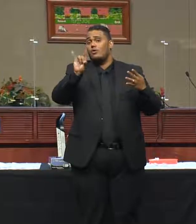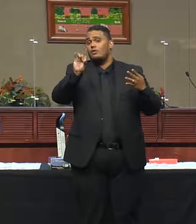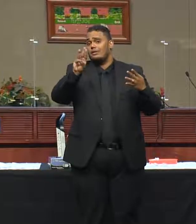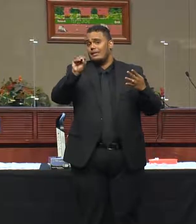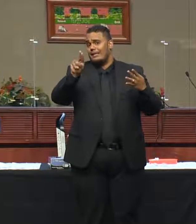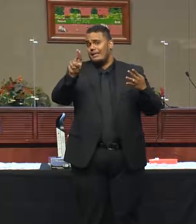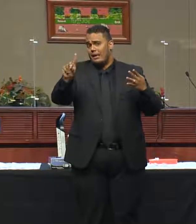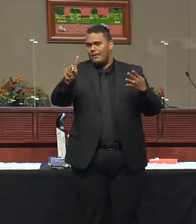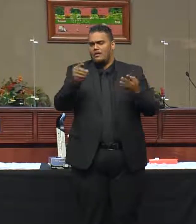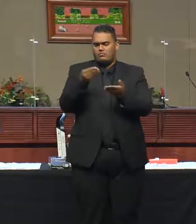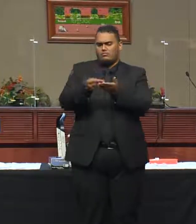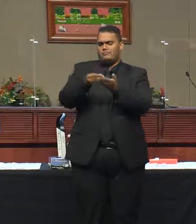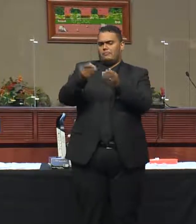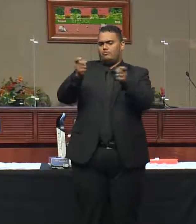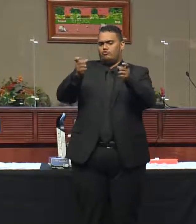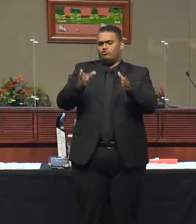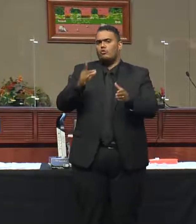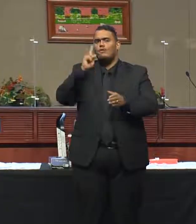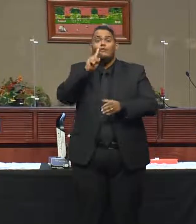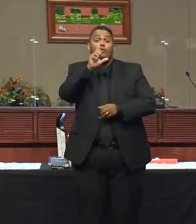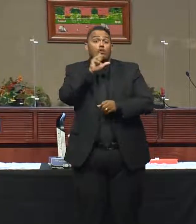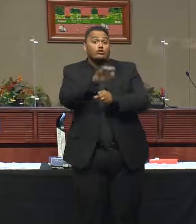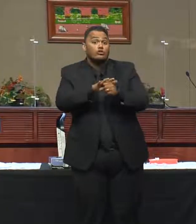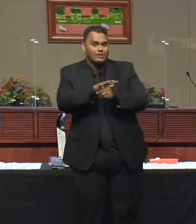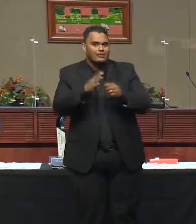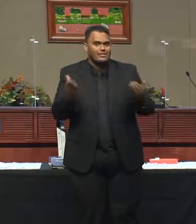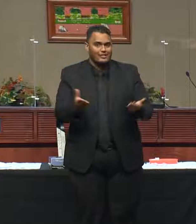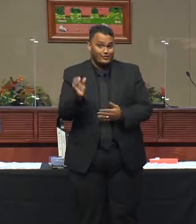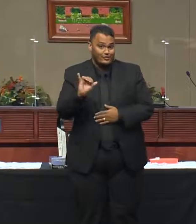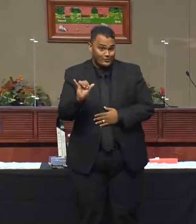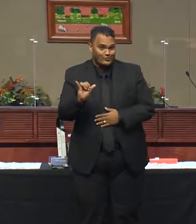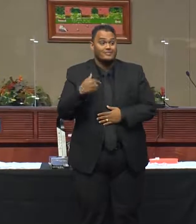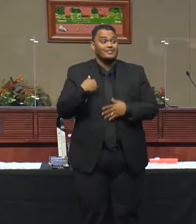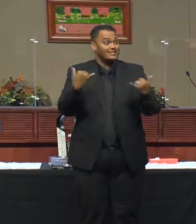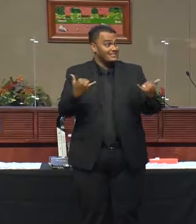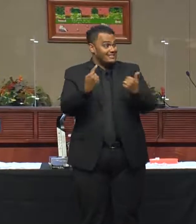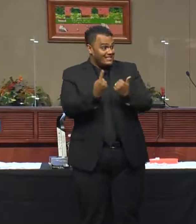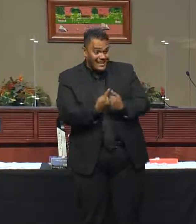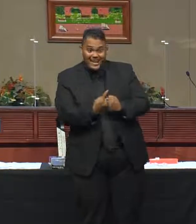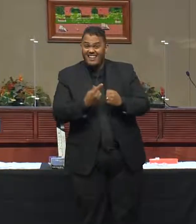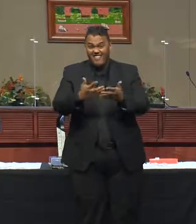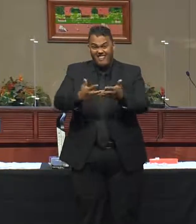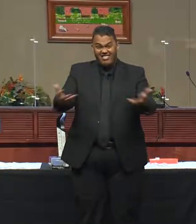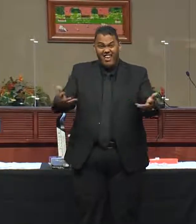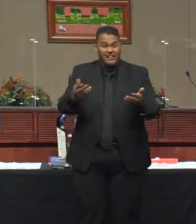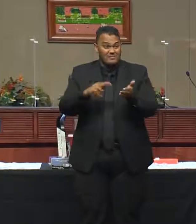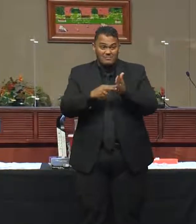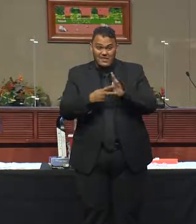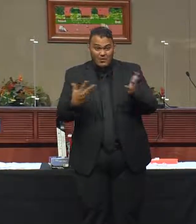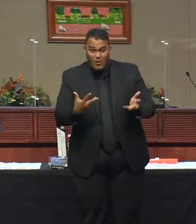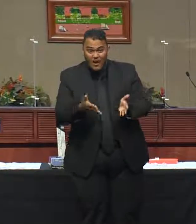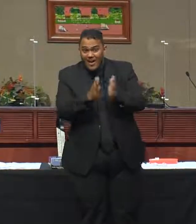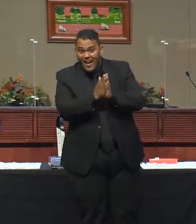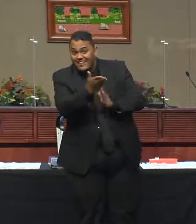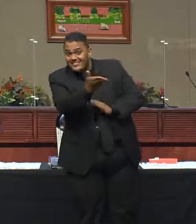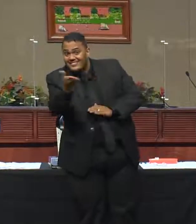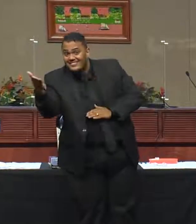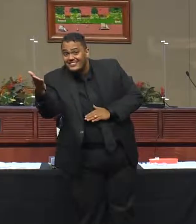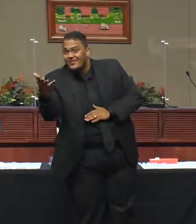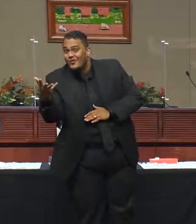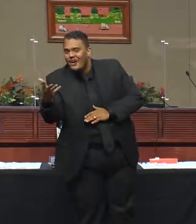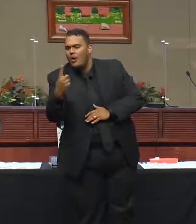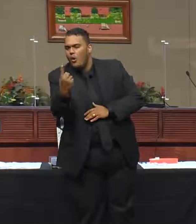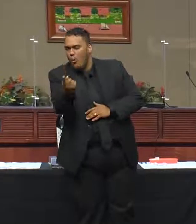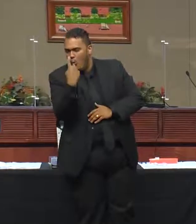with the mayor, but just reporters with so much to discuss, what am I going to ask you? One question only, please, when we get to the press portion of